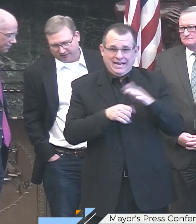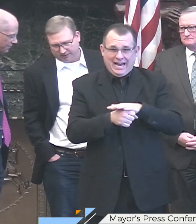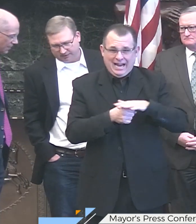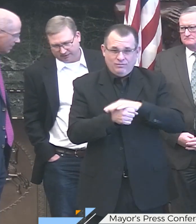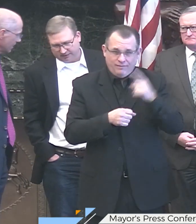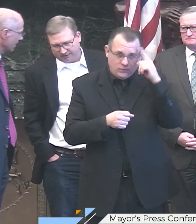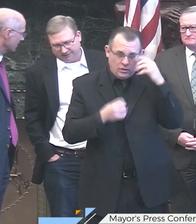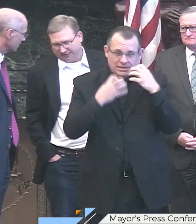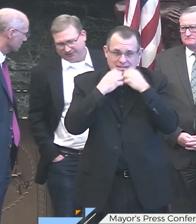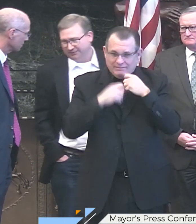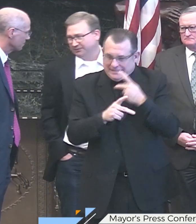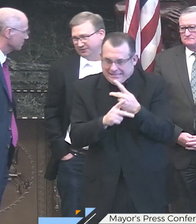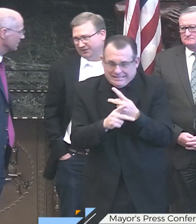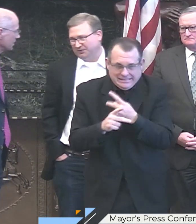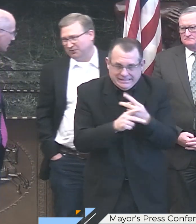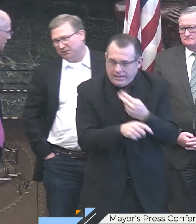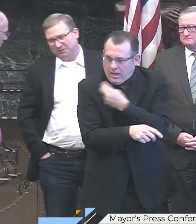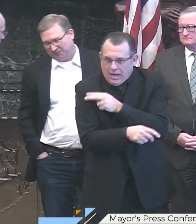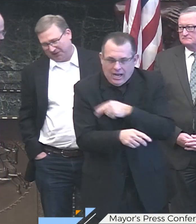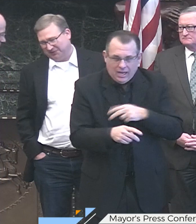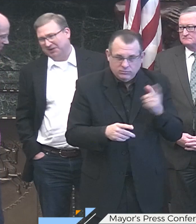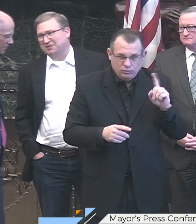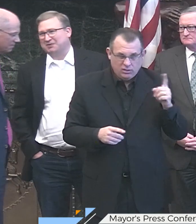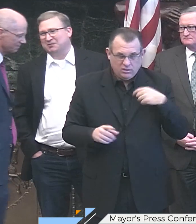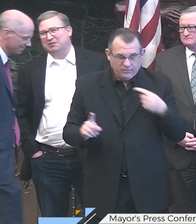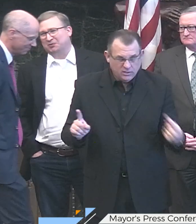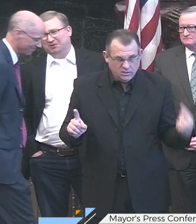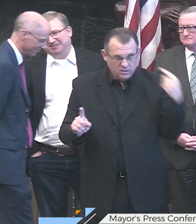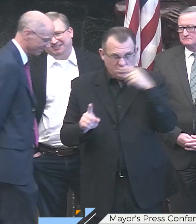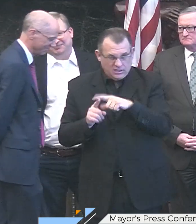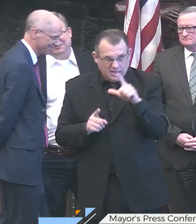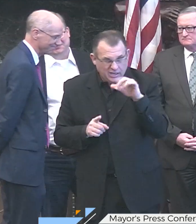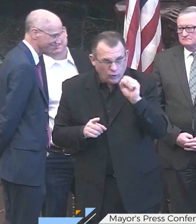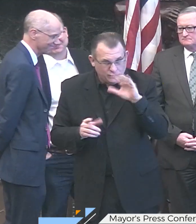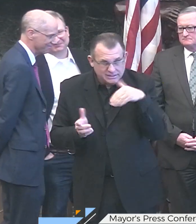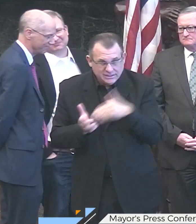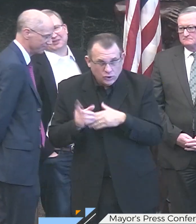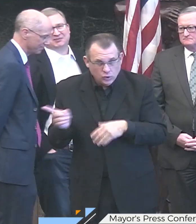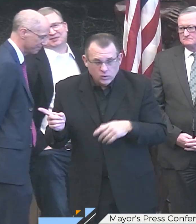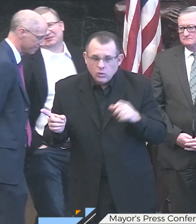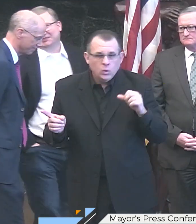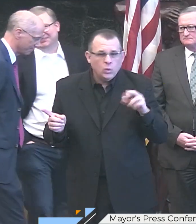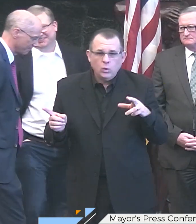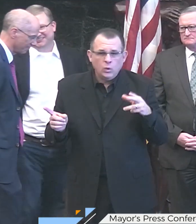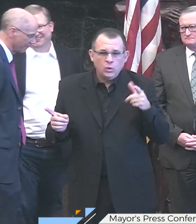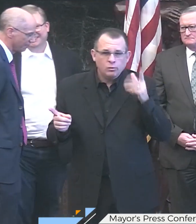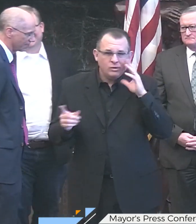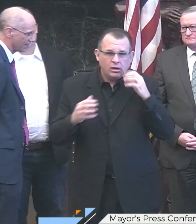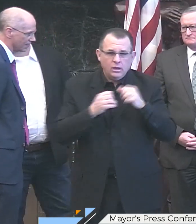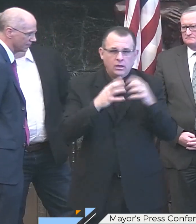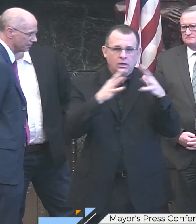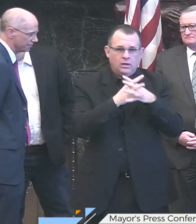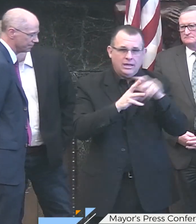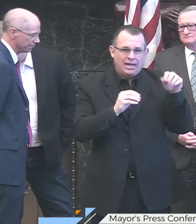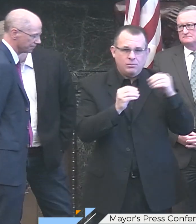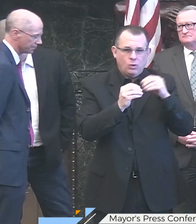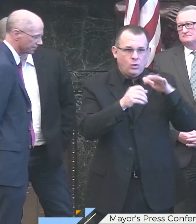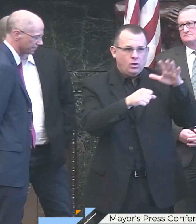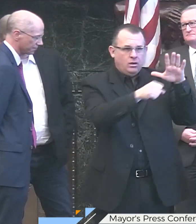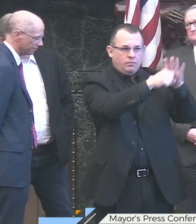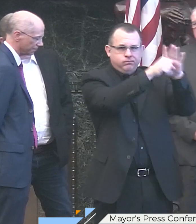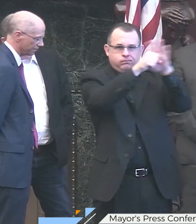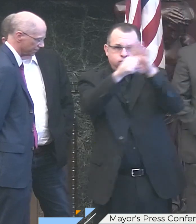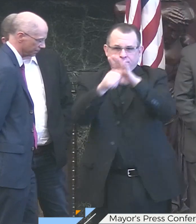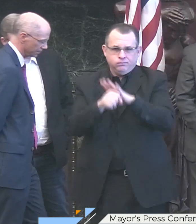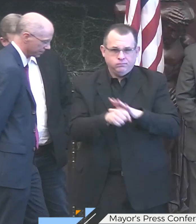care, or are there any thoughts of doing anything regionally for sections of the